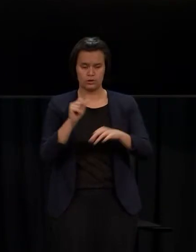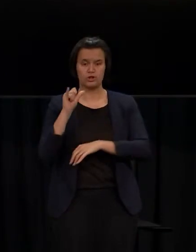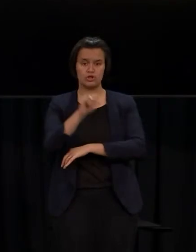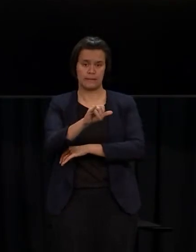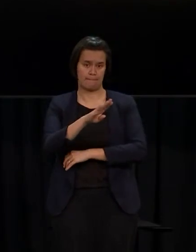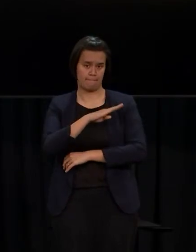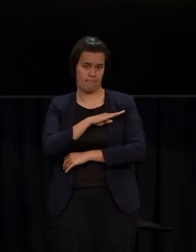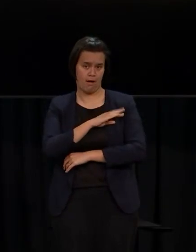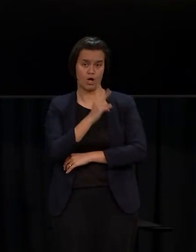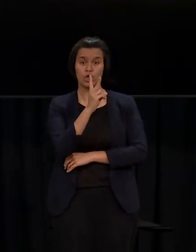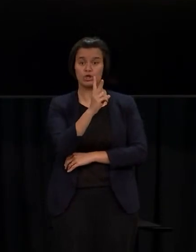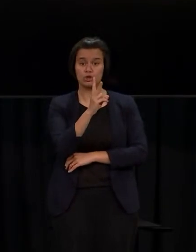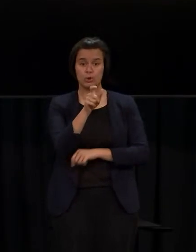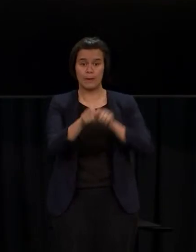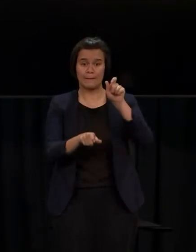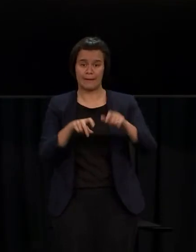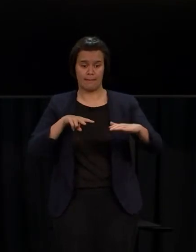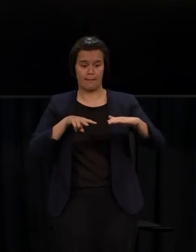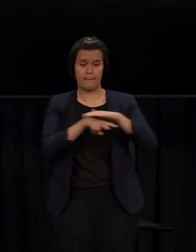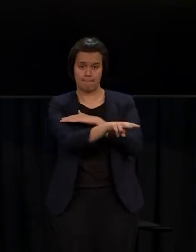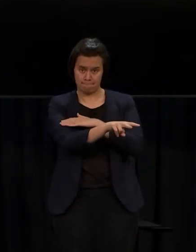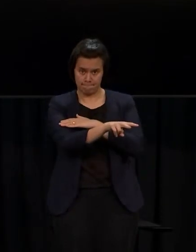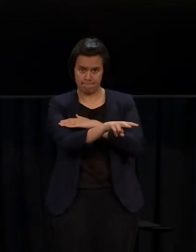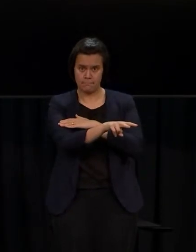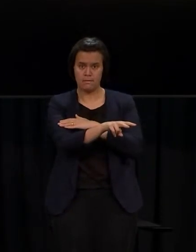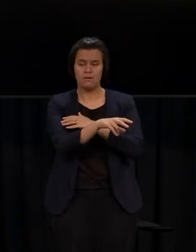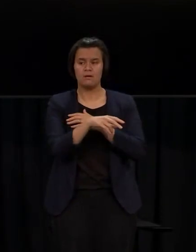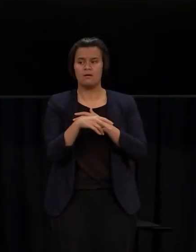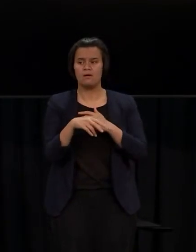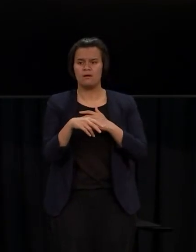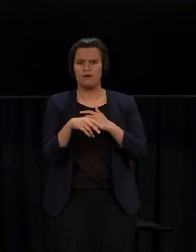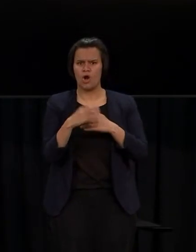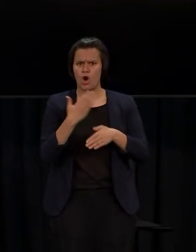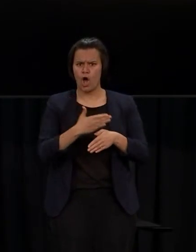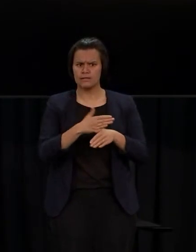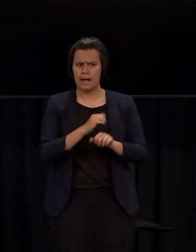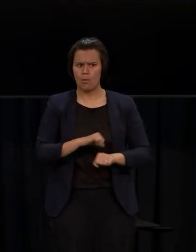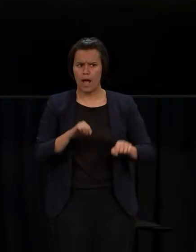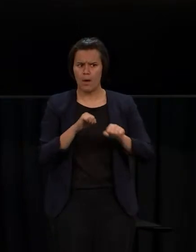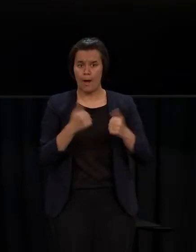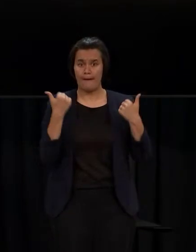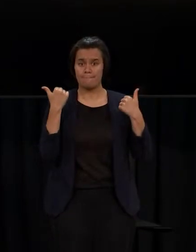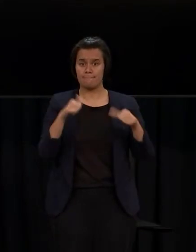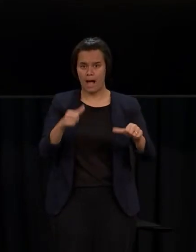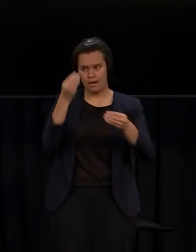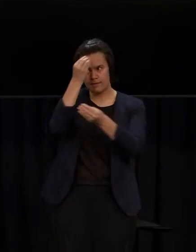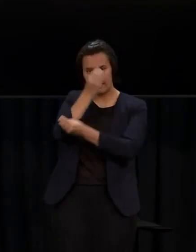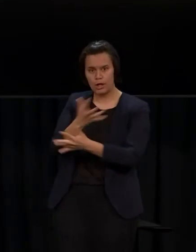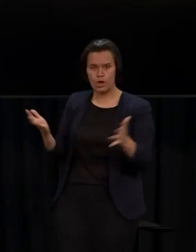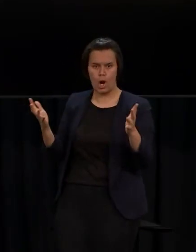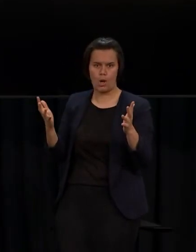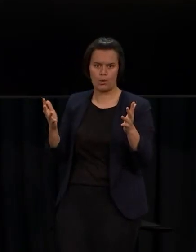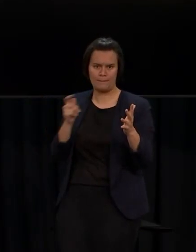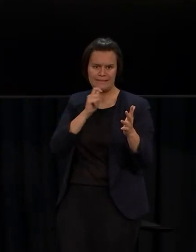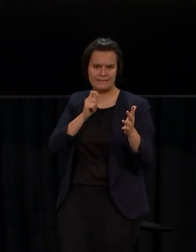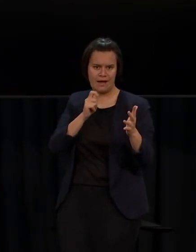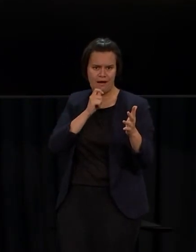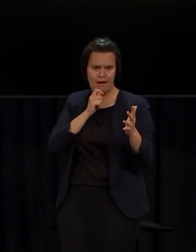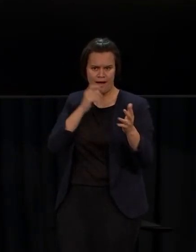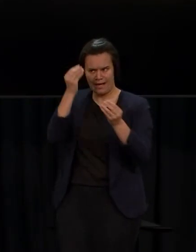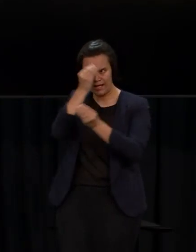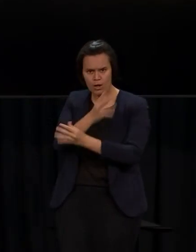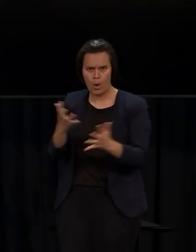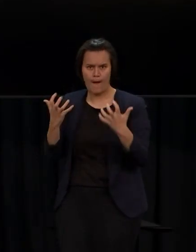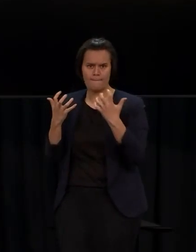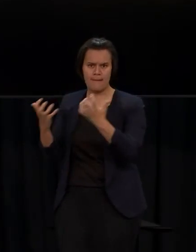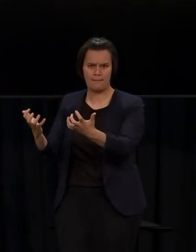to be aware of those people. Is that good enough for... Are you happy with that amount of time? Like